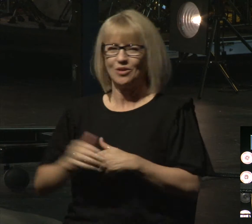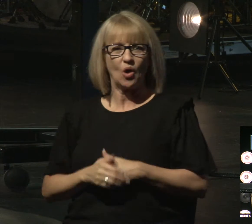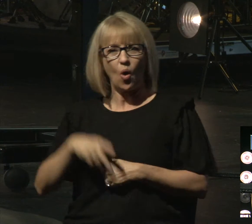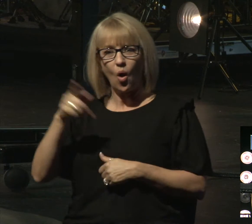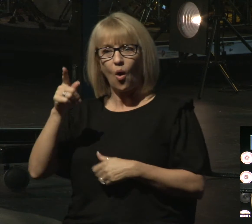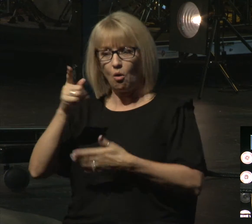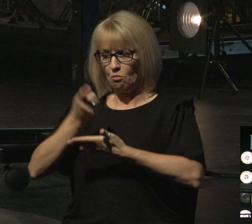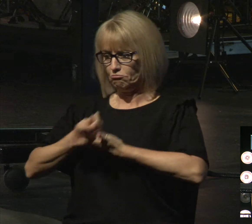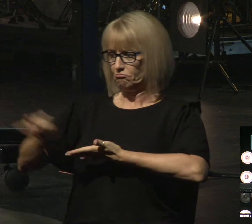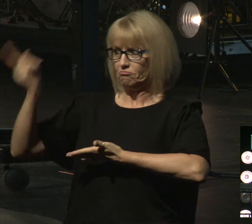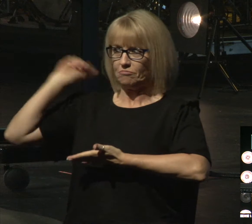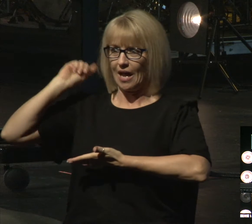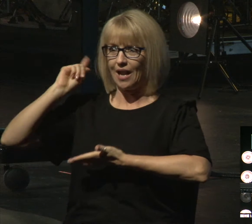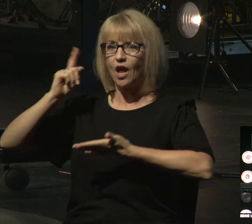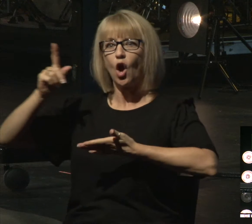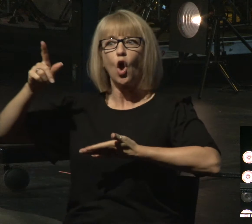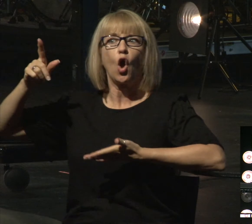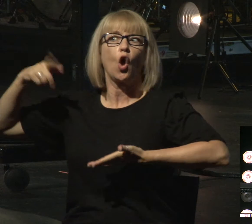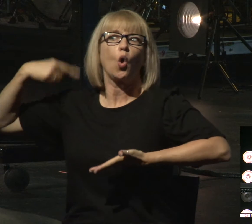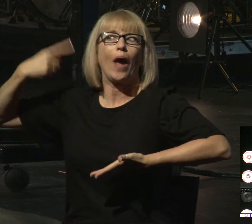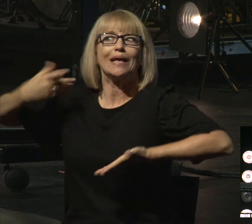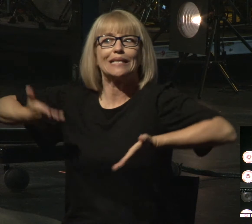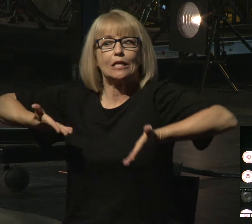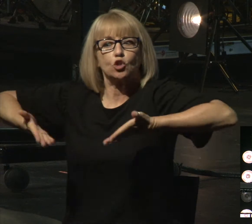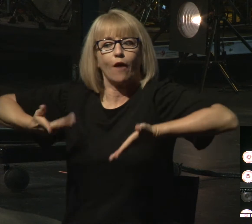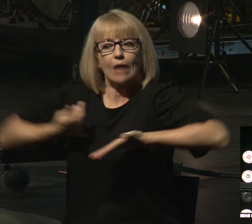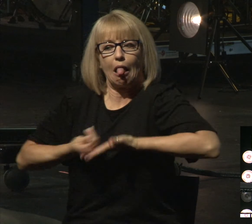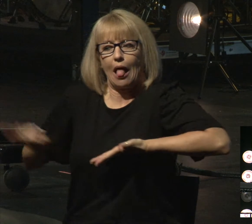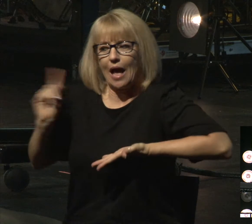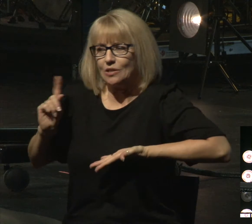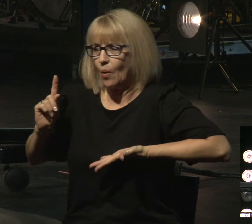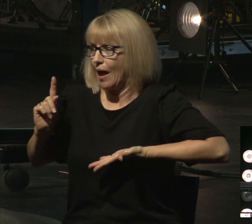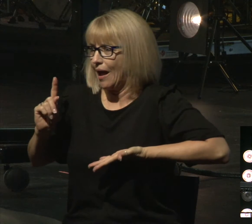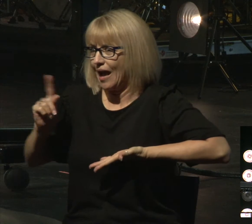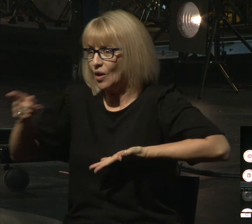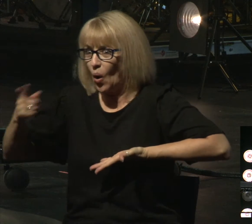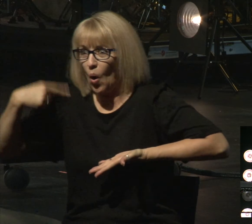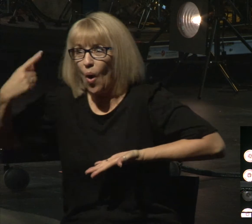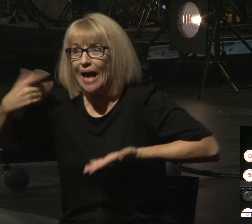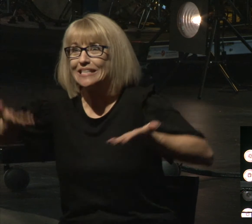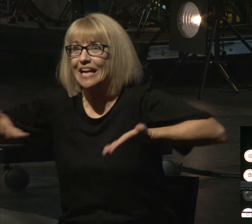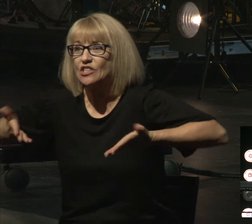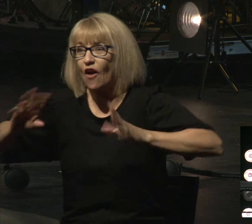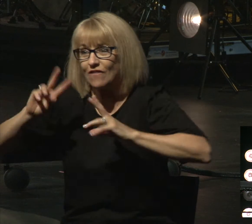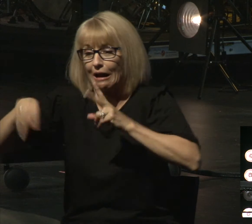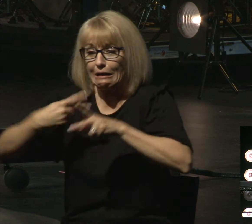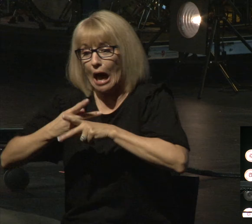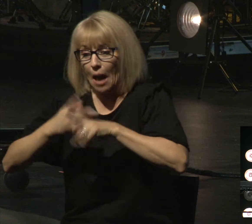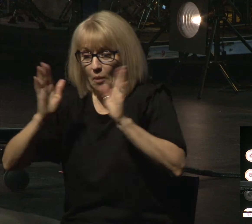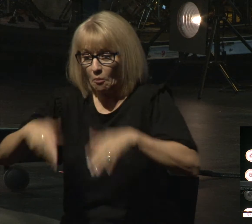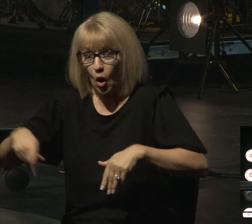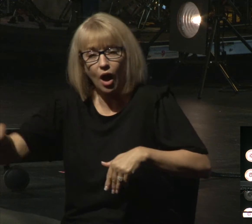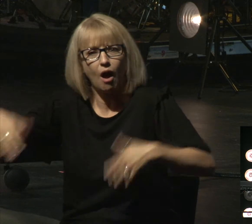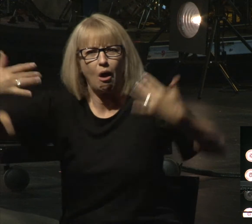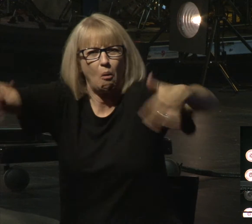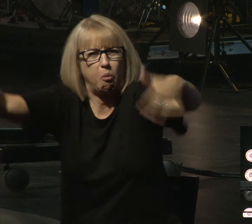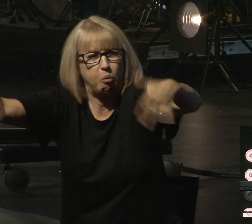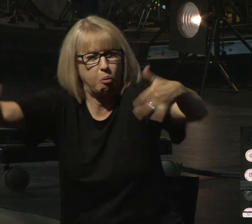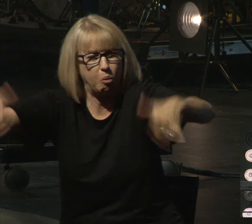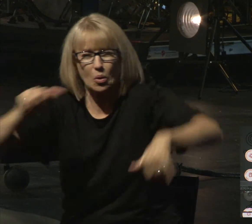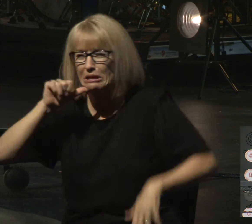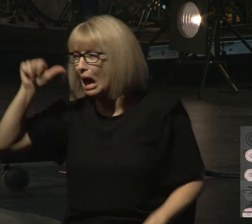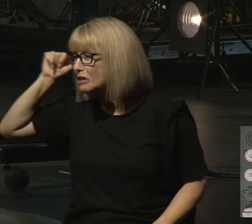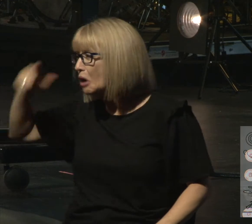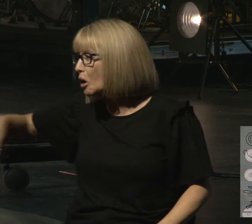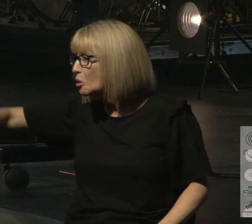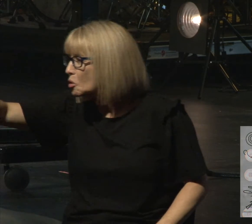be a crazy serving kind of person, and I got to tell you, Harvester, I'm so proud of what you guys accomplished yesterday